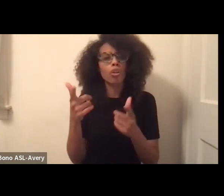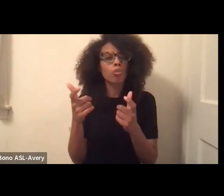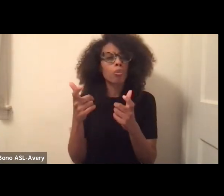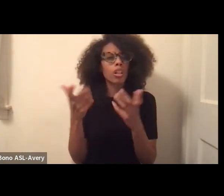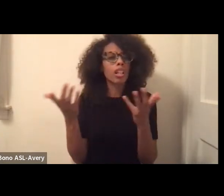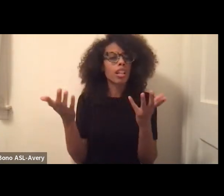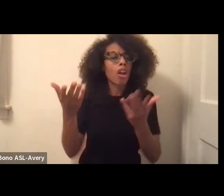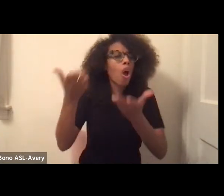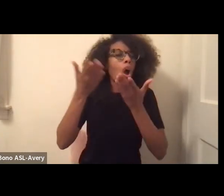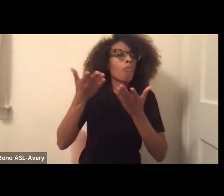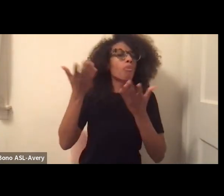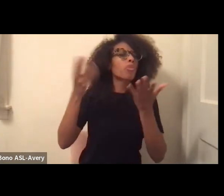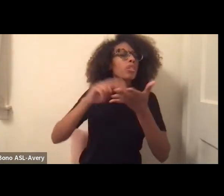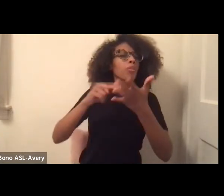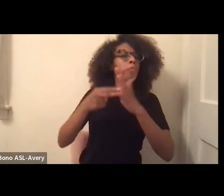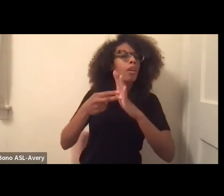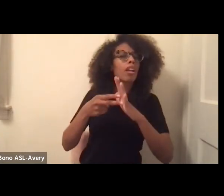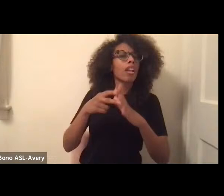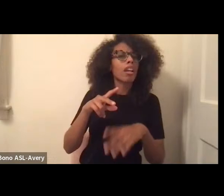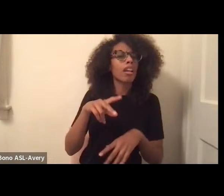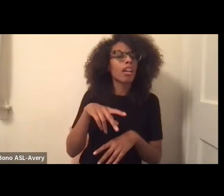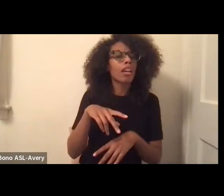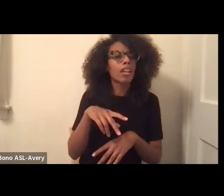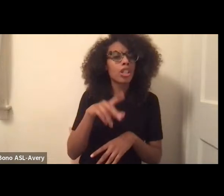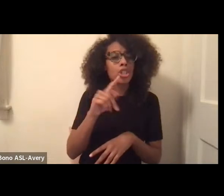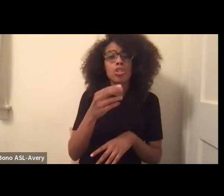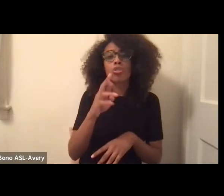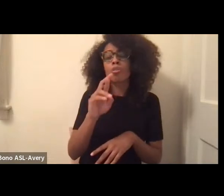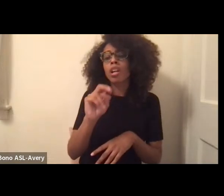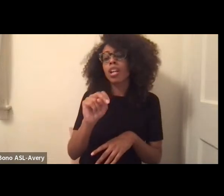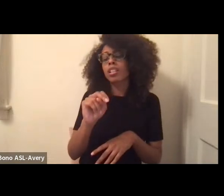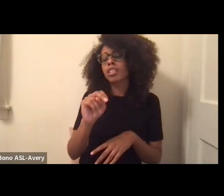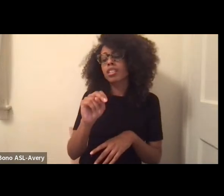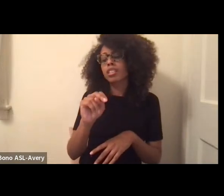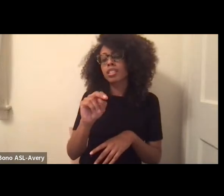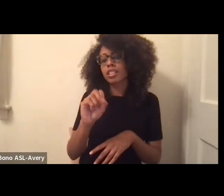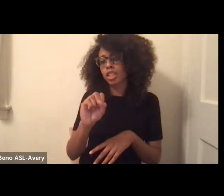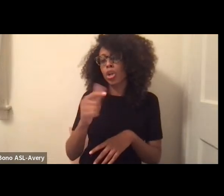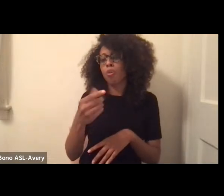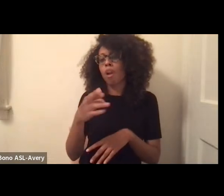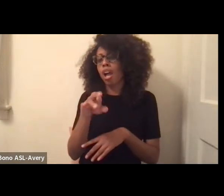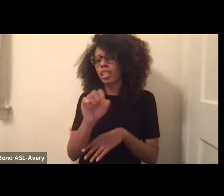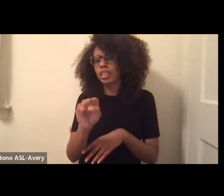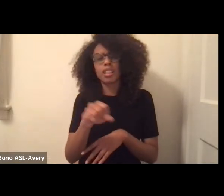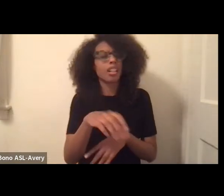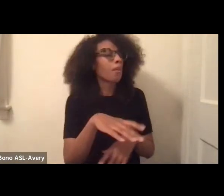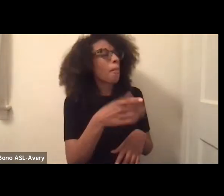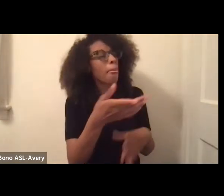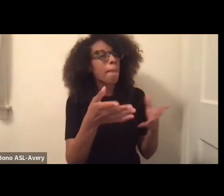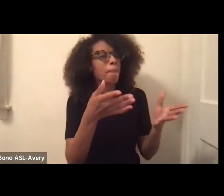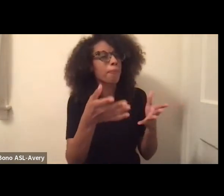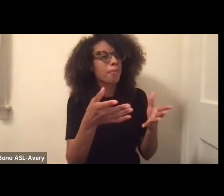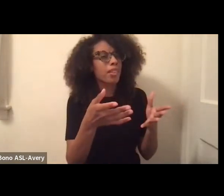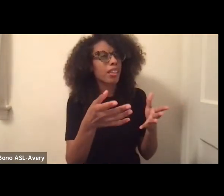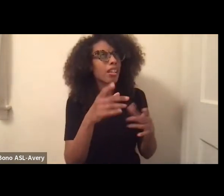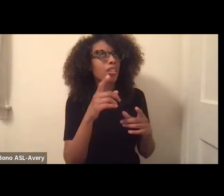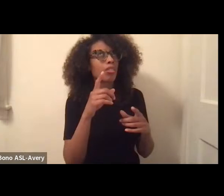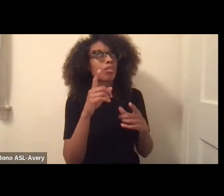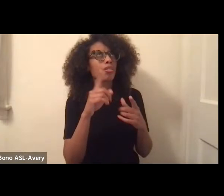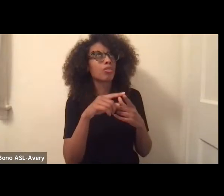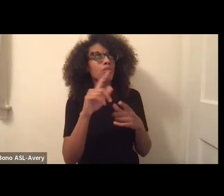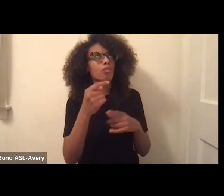what it means to transgress. To cross it. Does it to